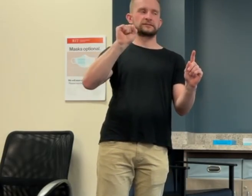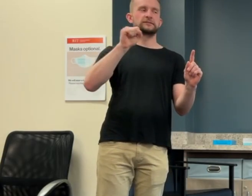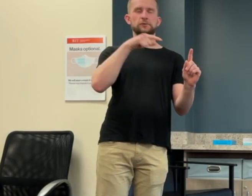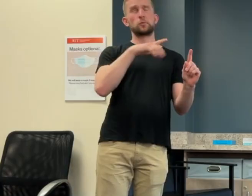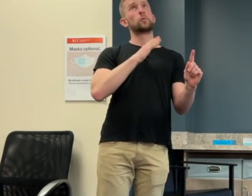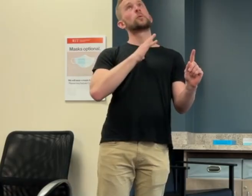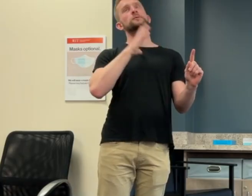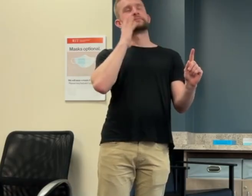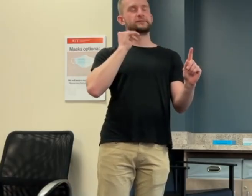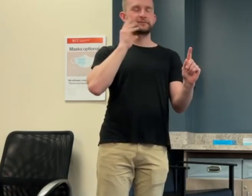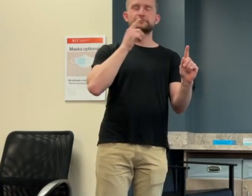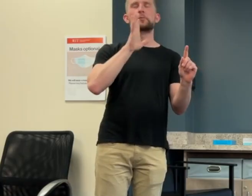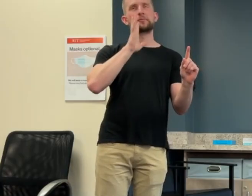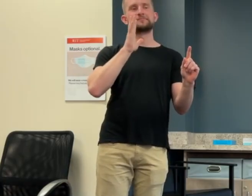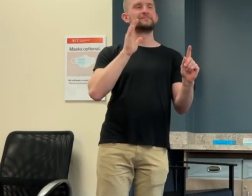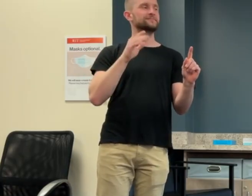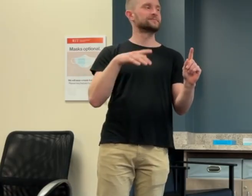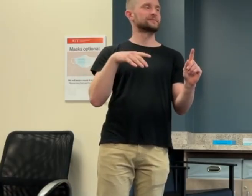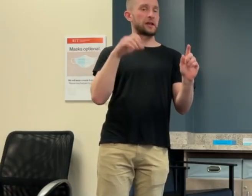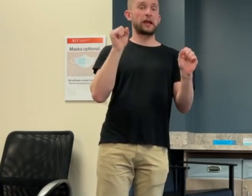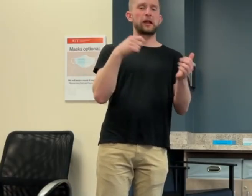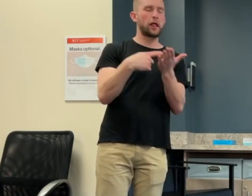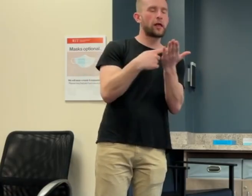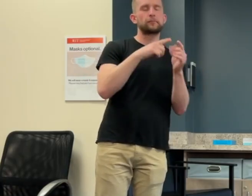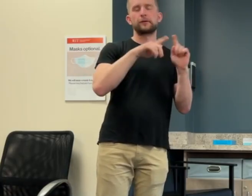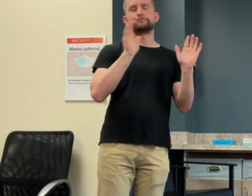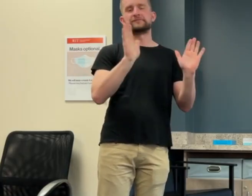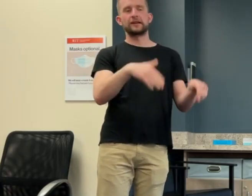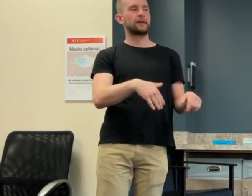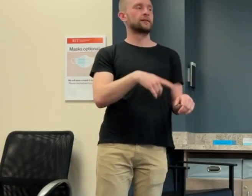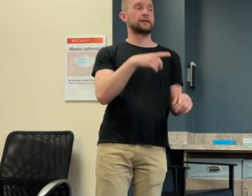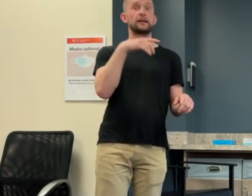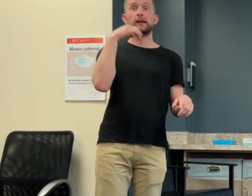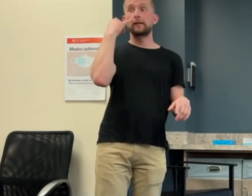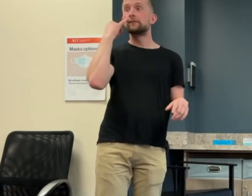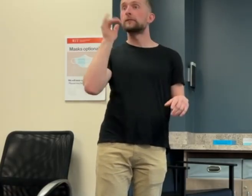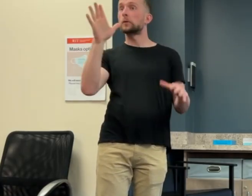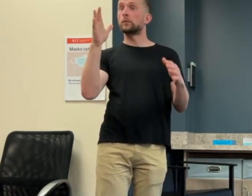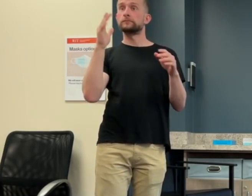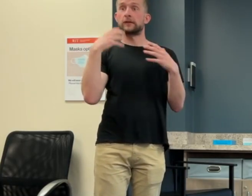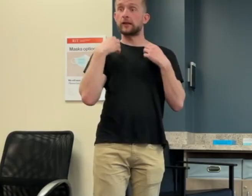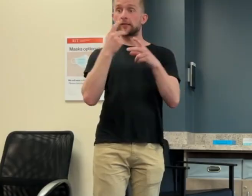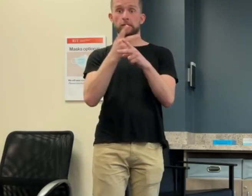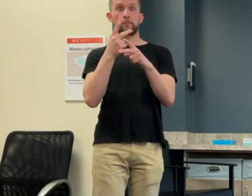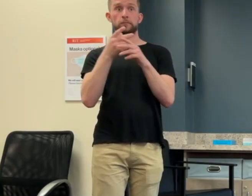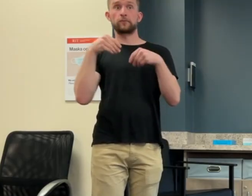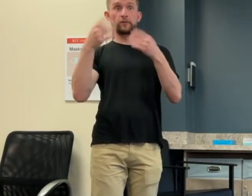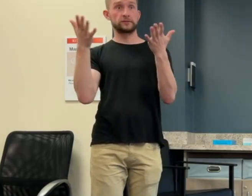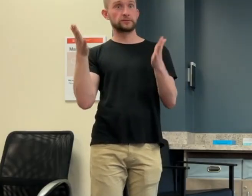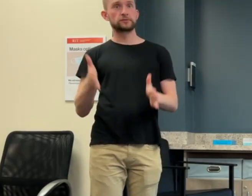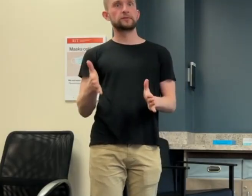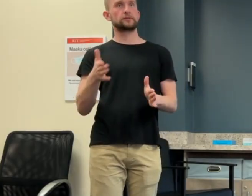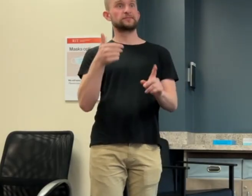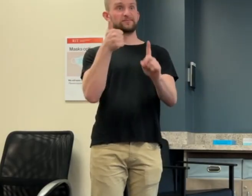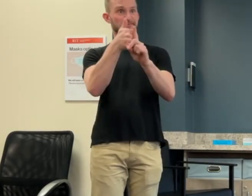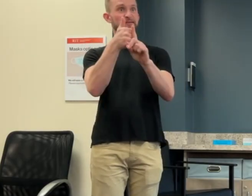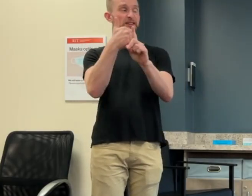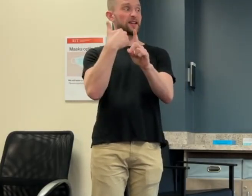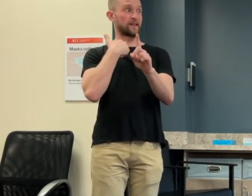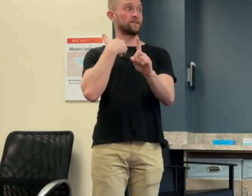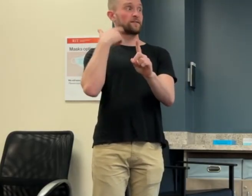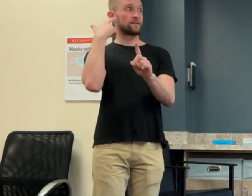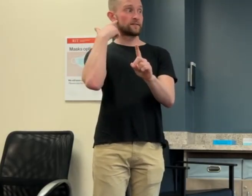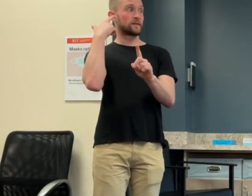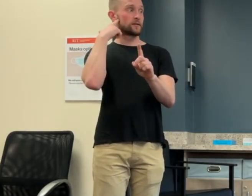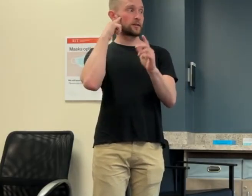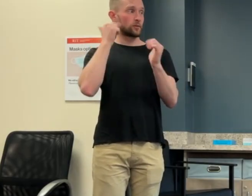If you have a healthcare provider who has a hearing loss, and